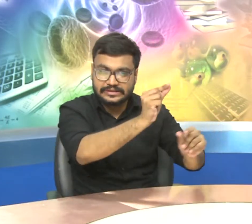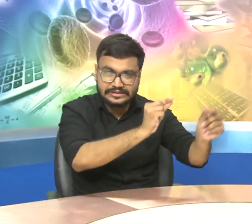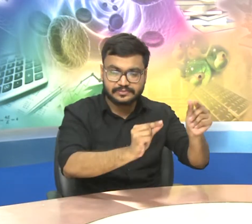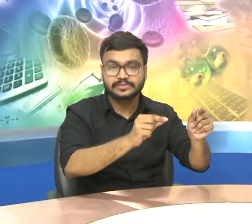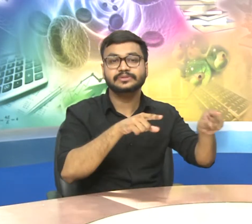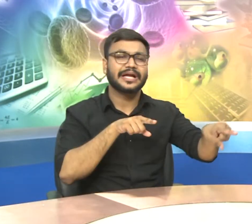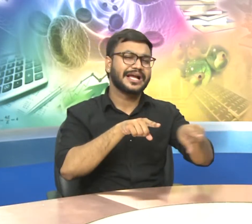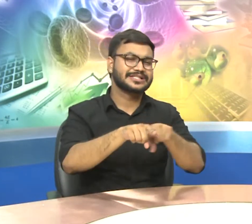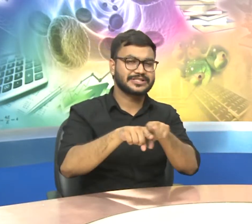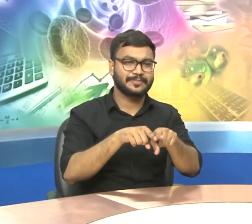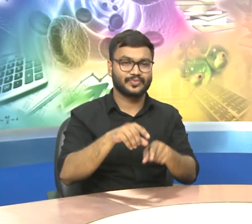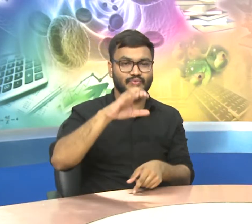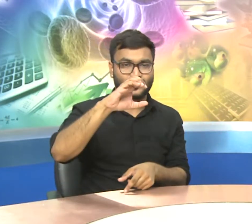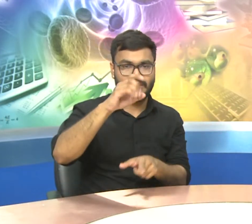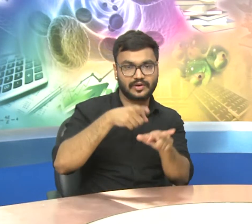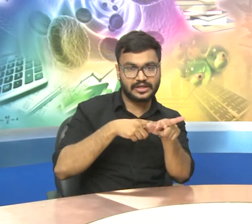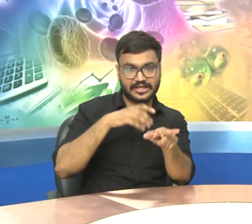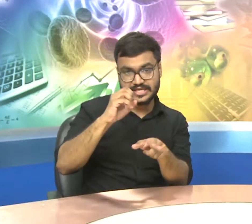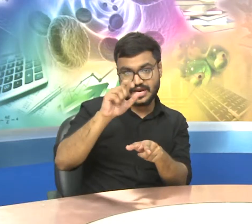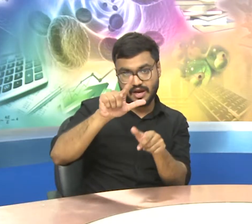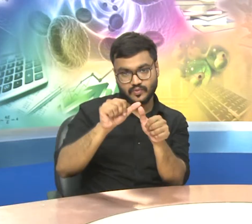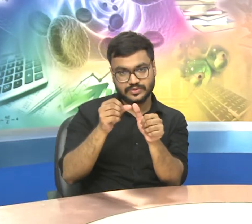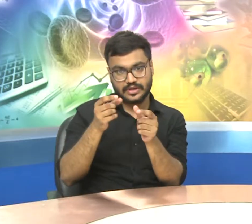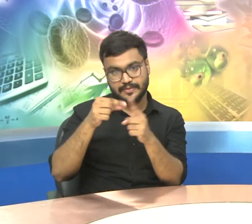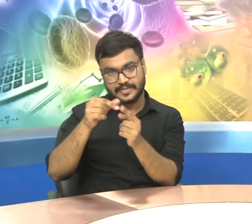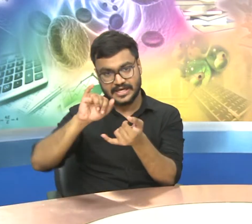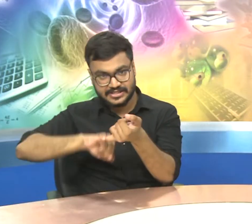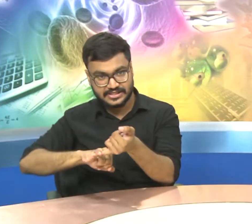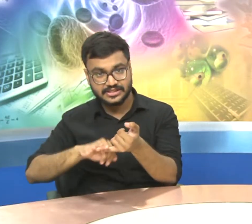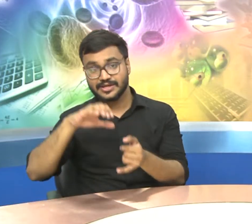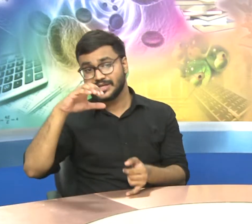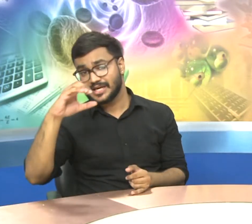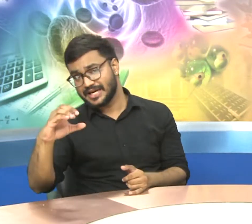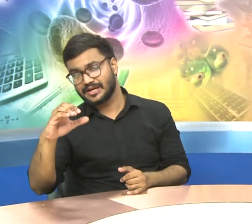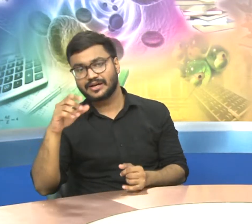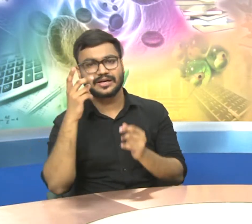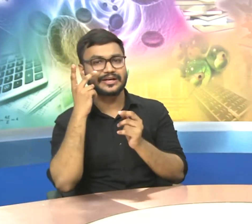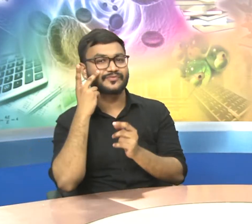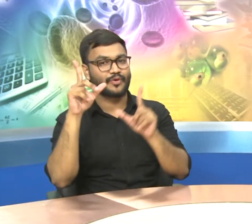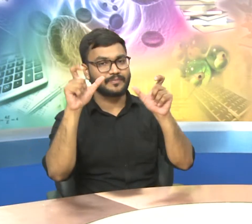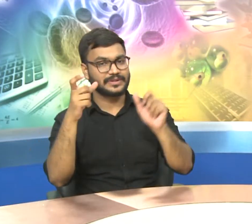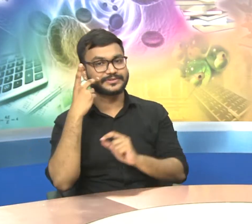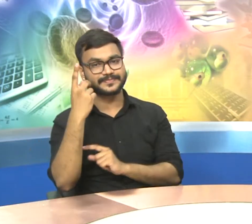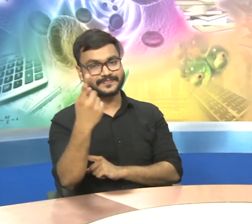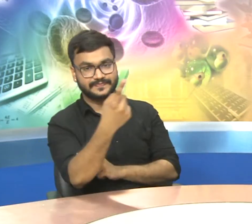For example, cyclops and cypress.